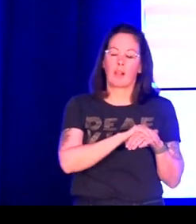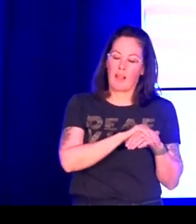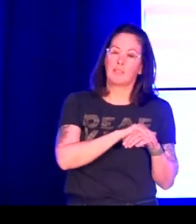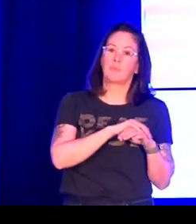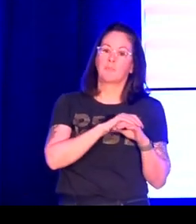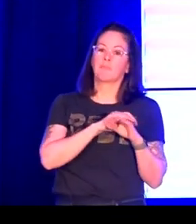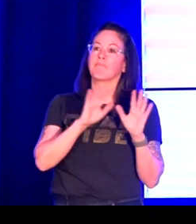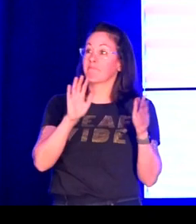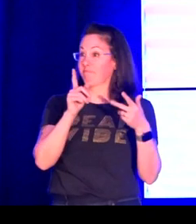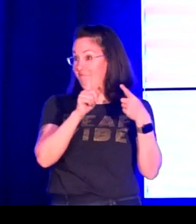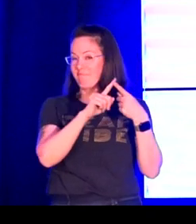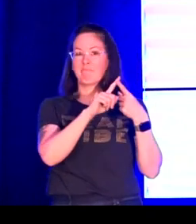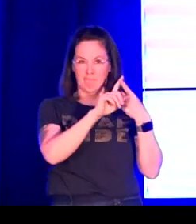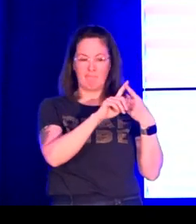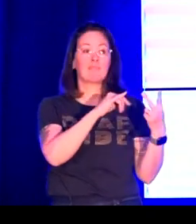on